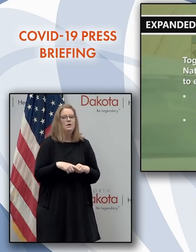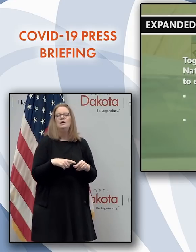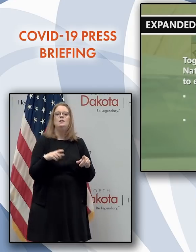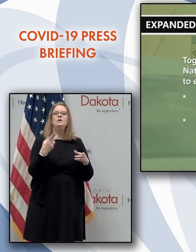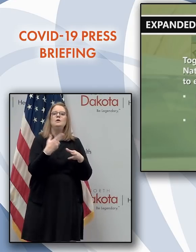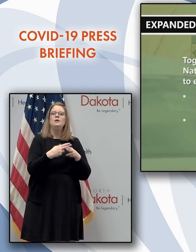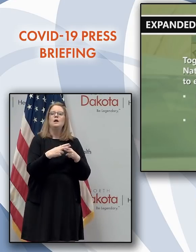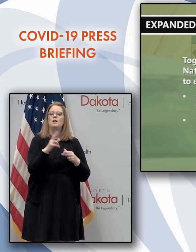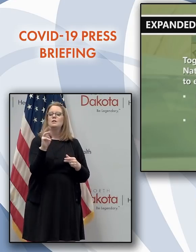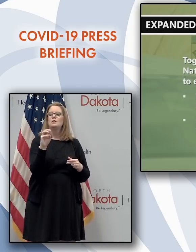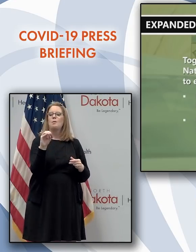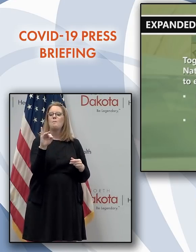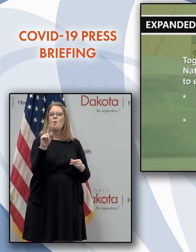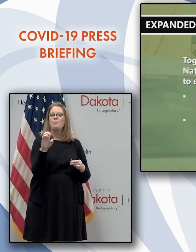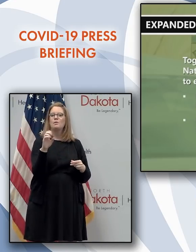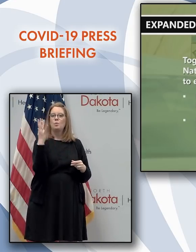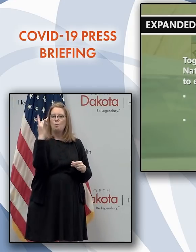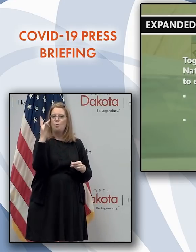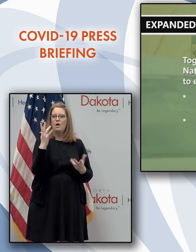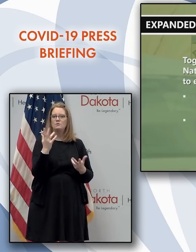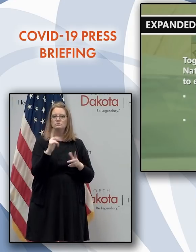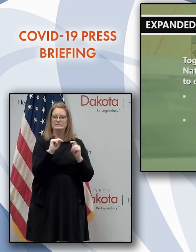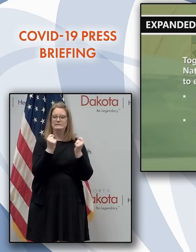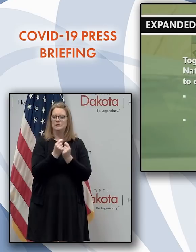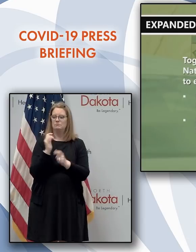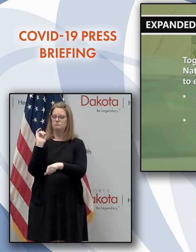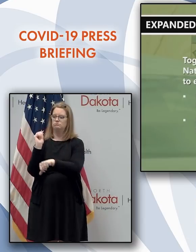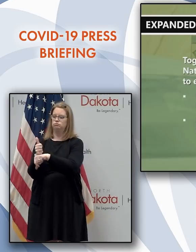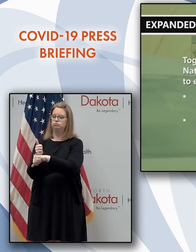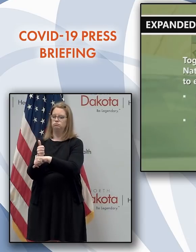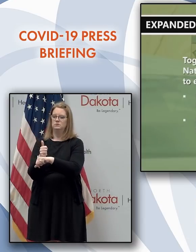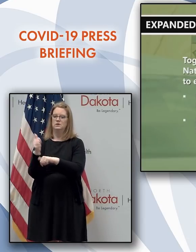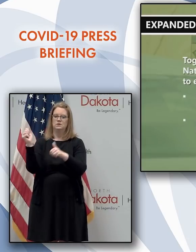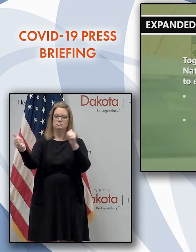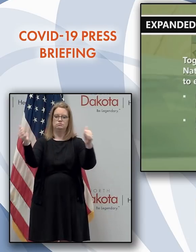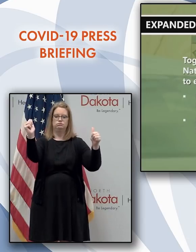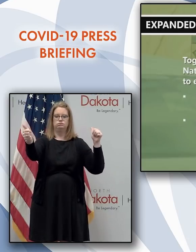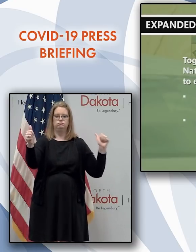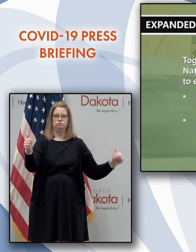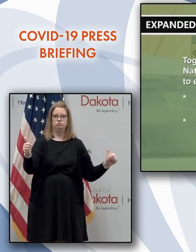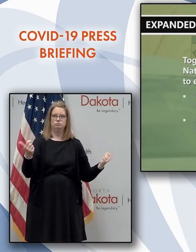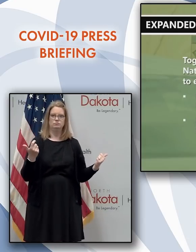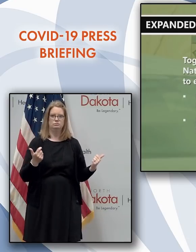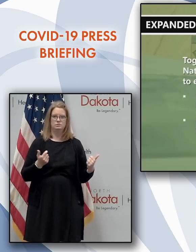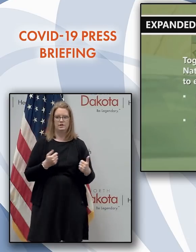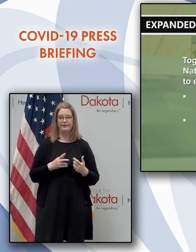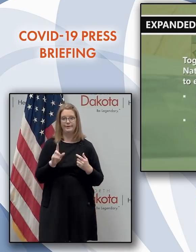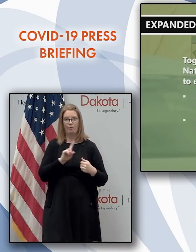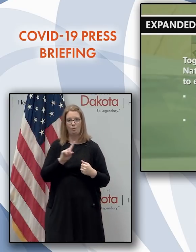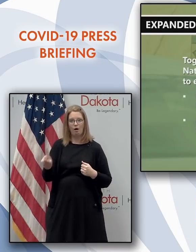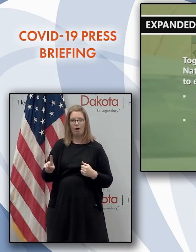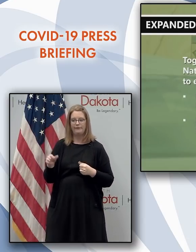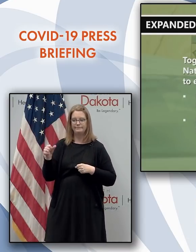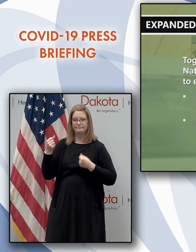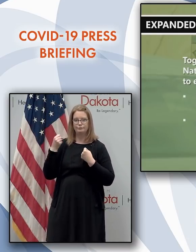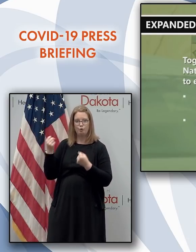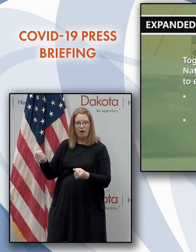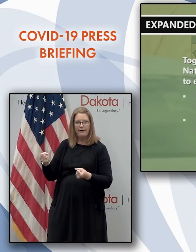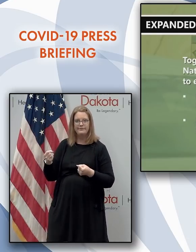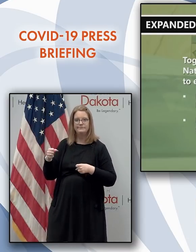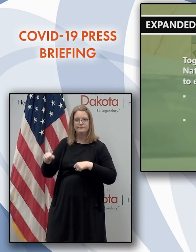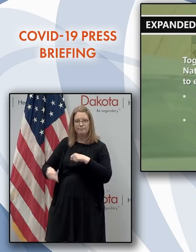sites because the team moves around and we set up in parking lots and you can walk up or bike up or drive up. But when we talk about a static